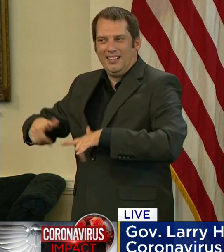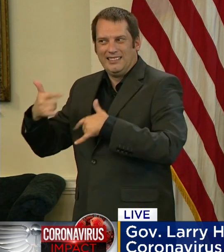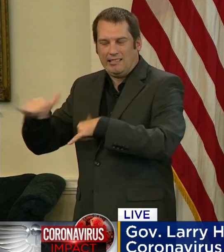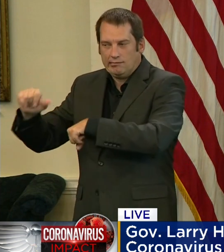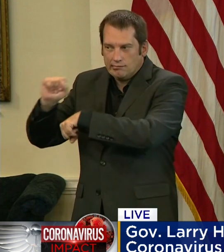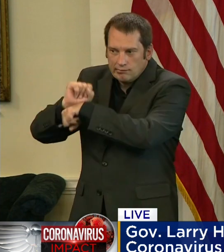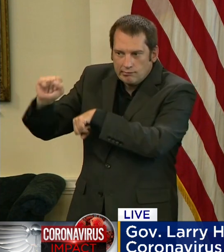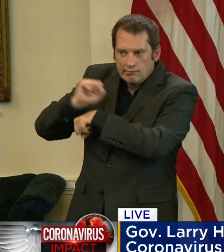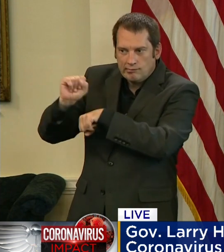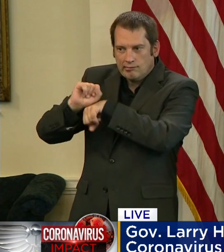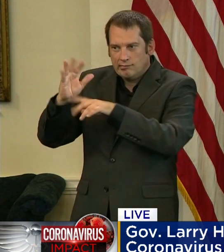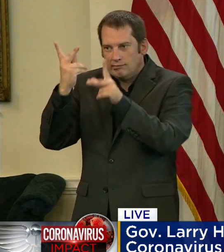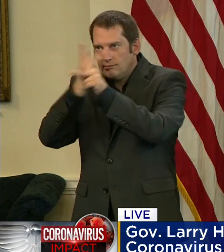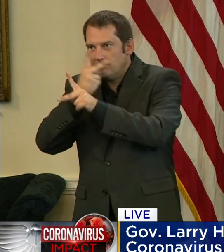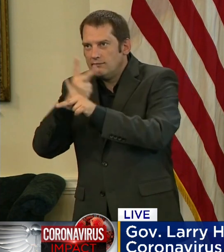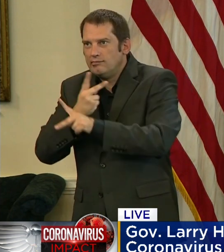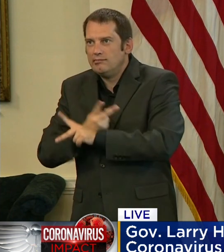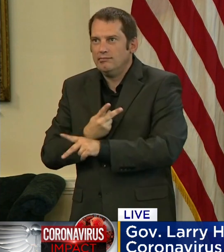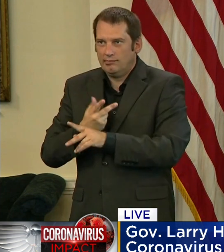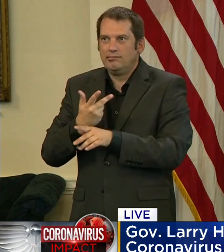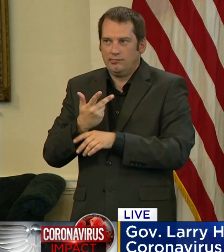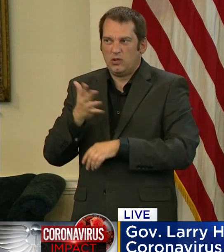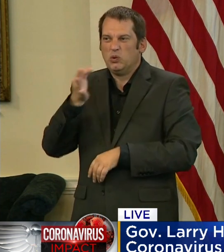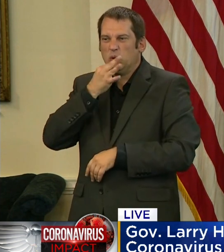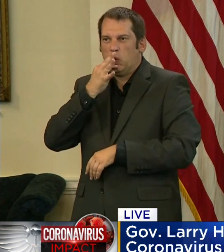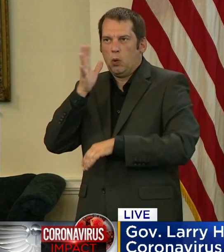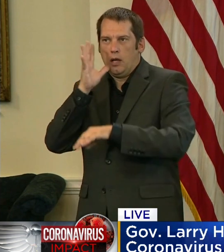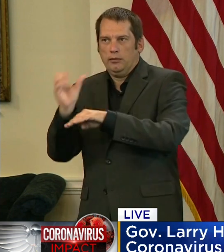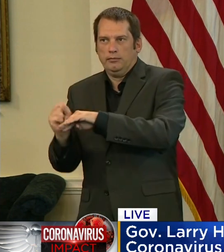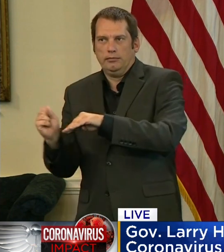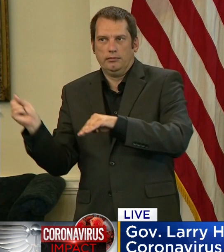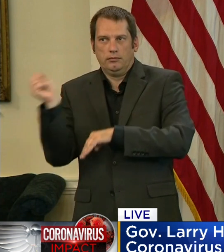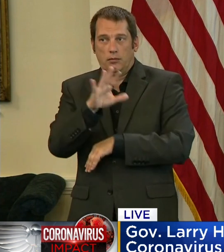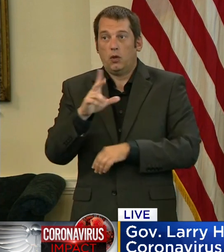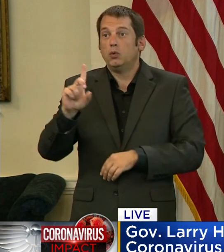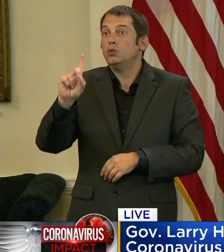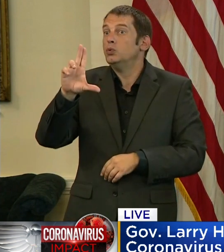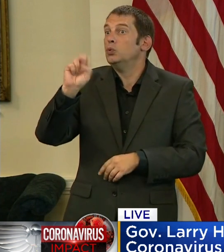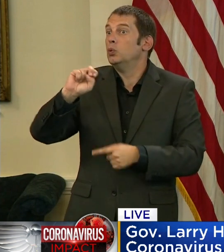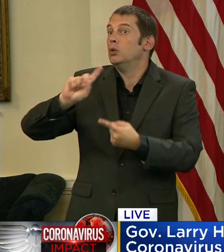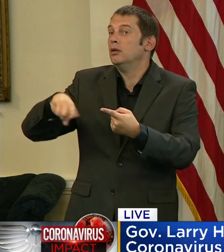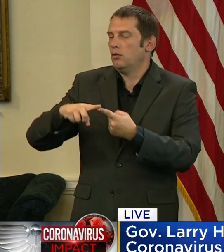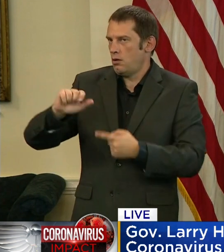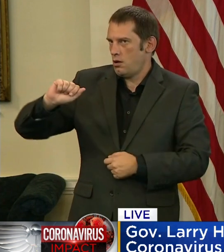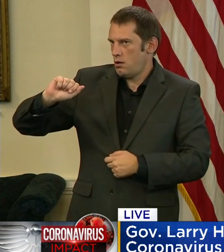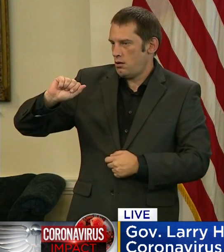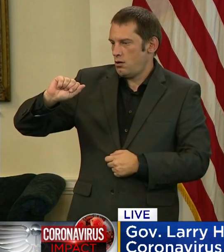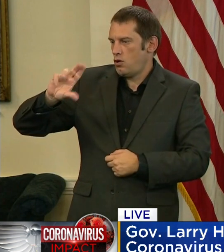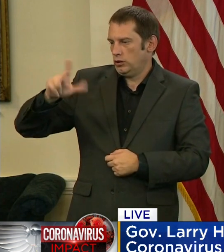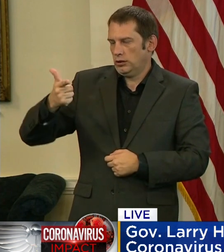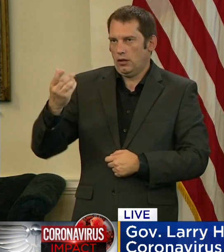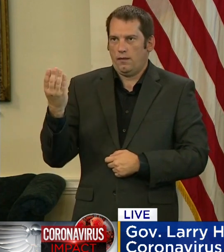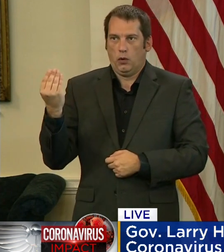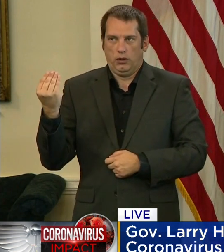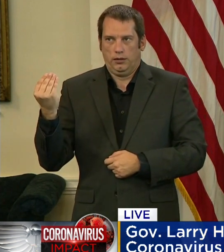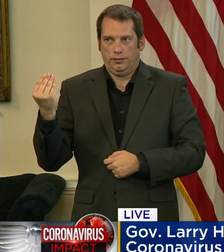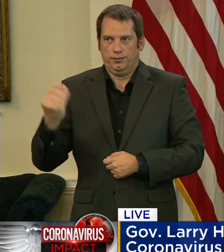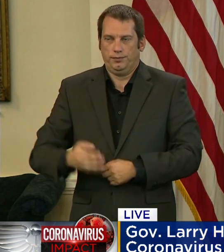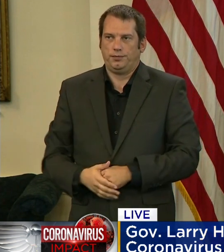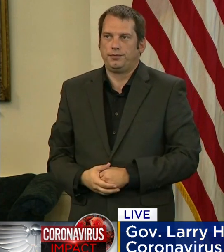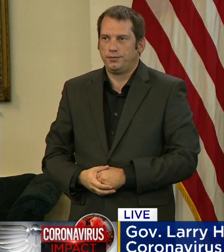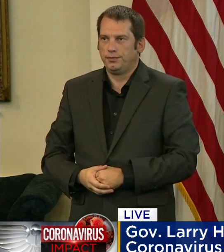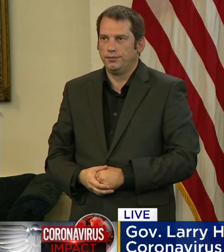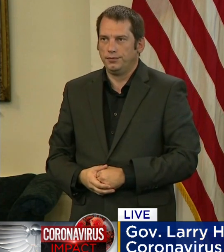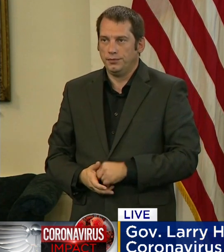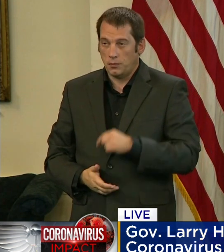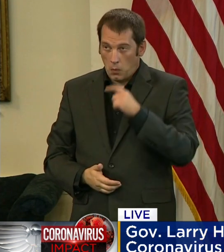finalize theirs in order to meet the August 14 deadline. Once all of that input is received,